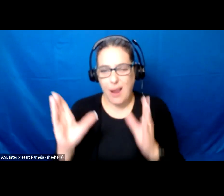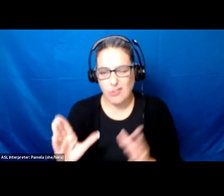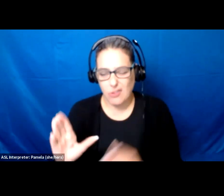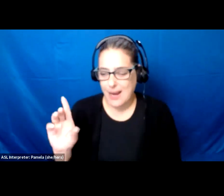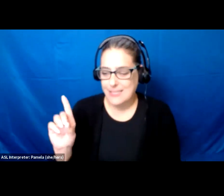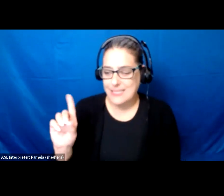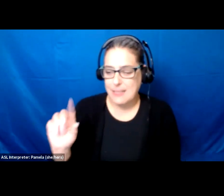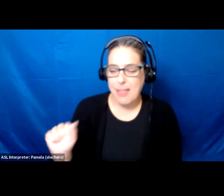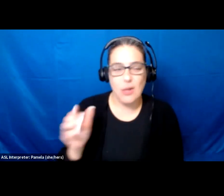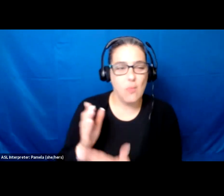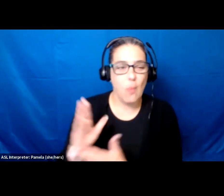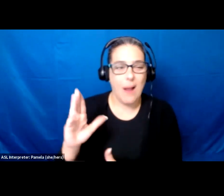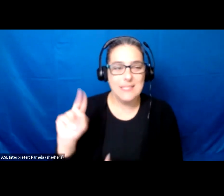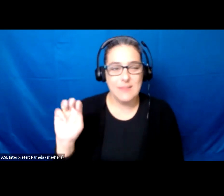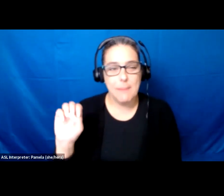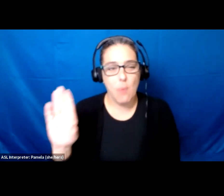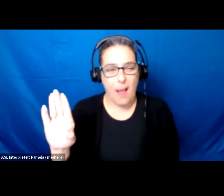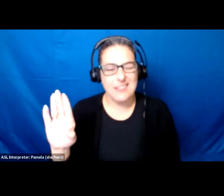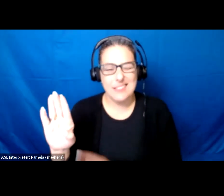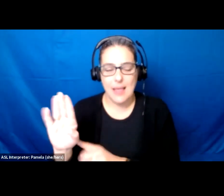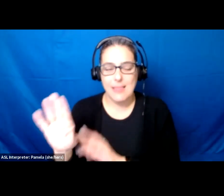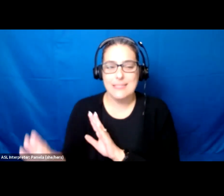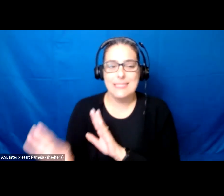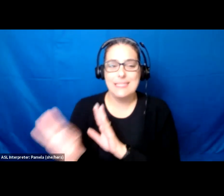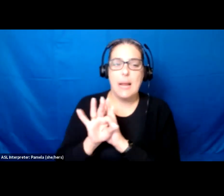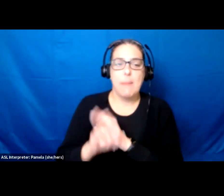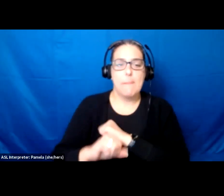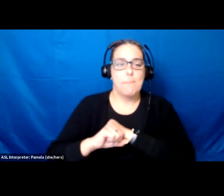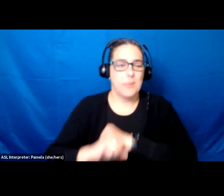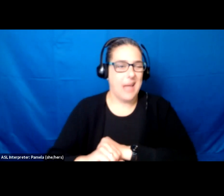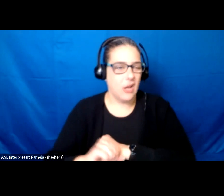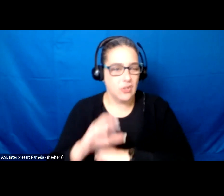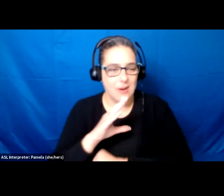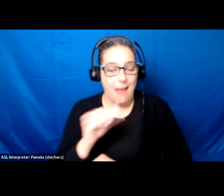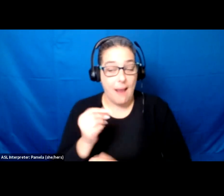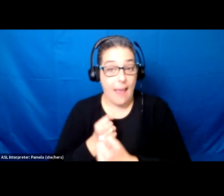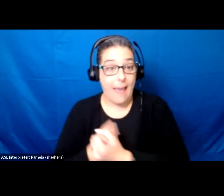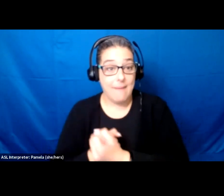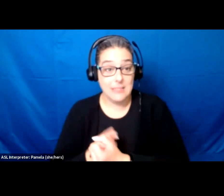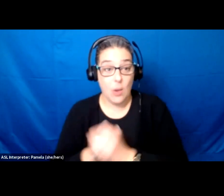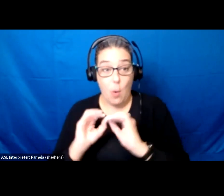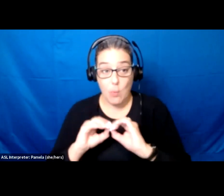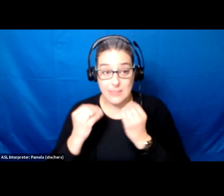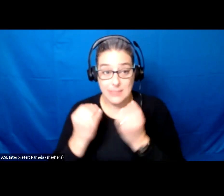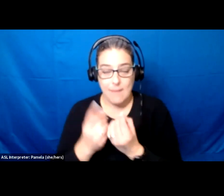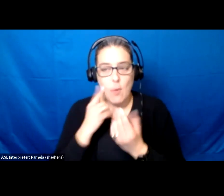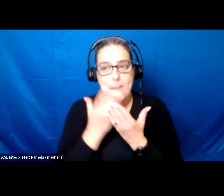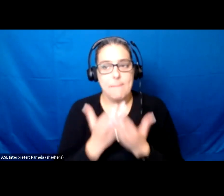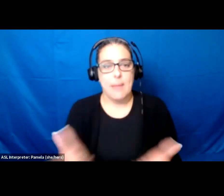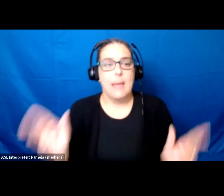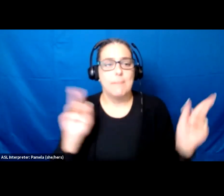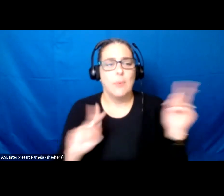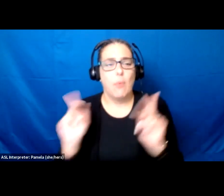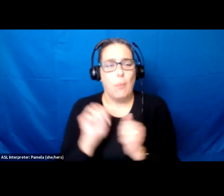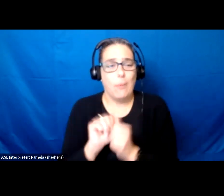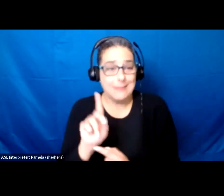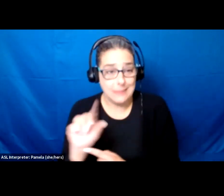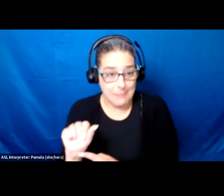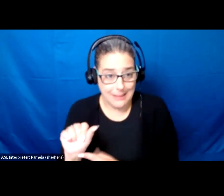Rights Nebraska is the designated protection and advocacy organization for persons with disabilities in